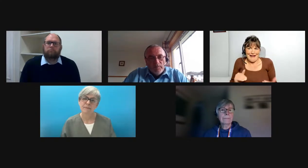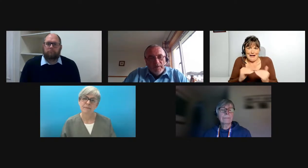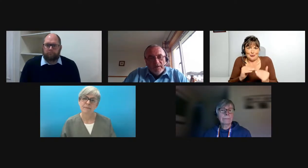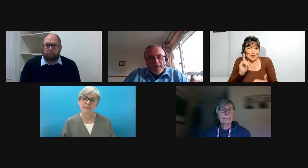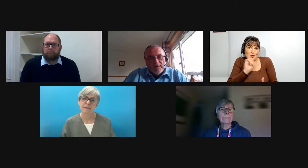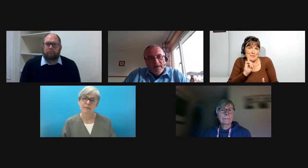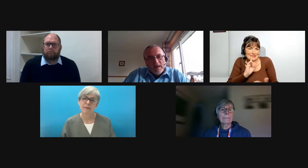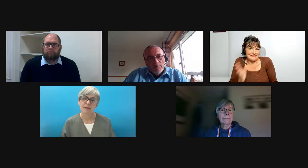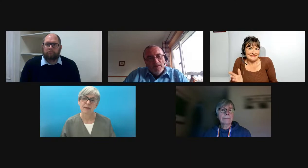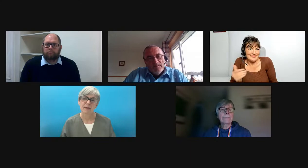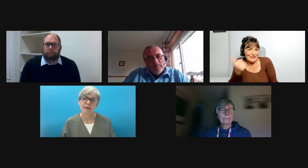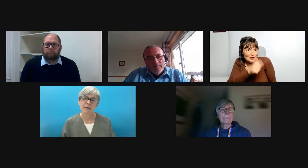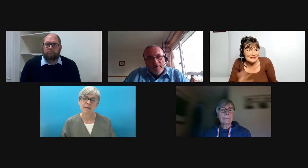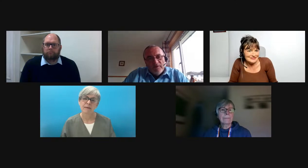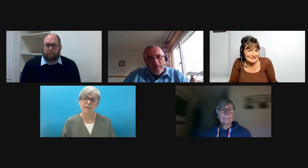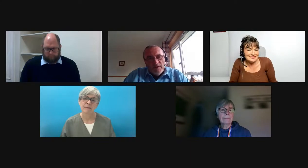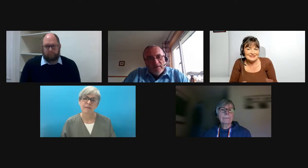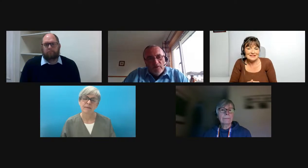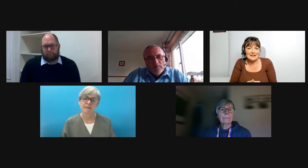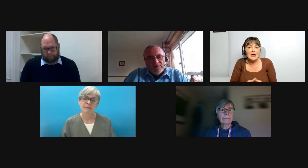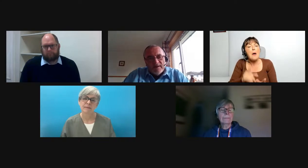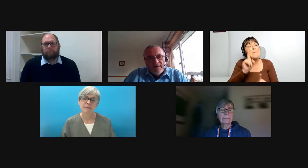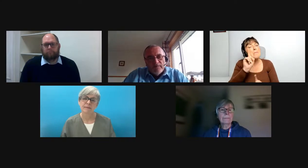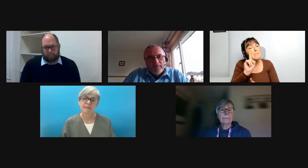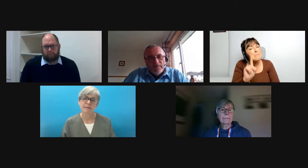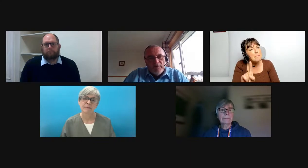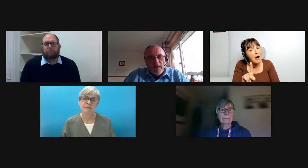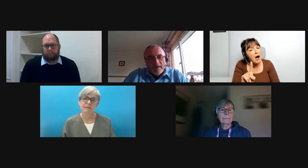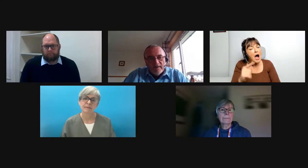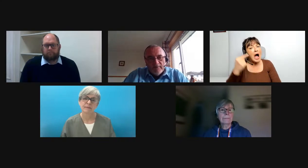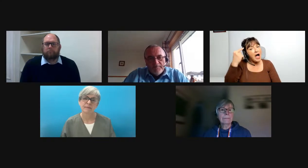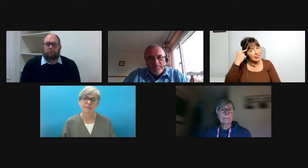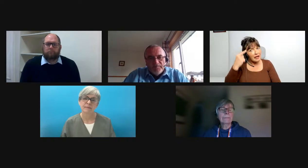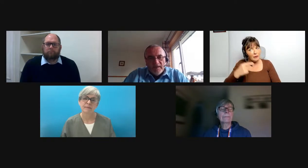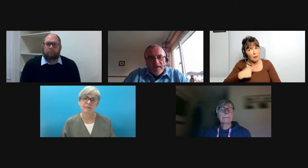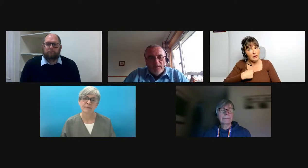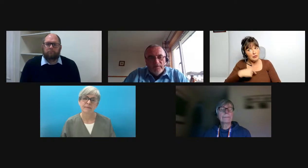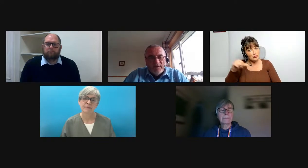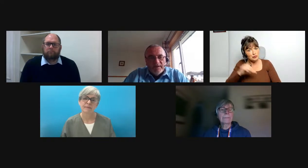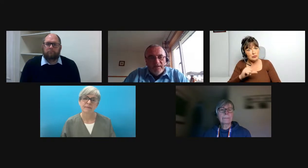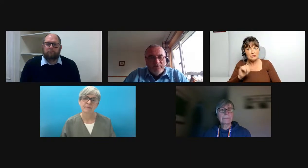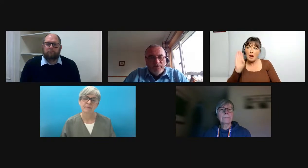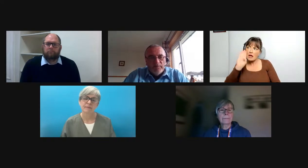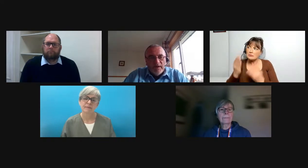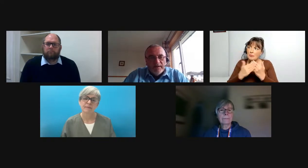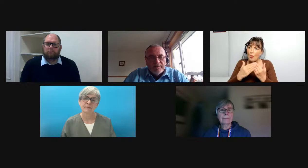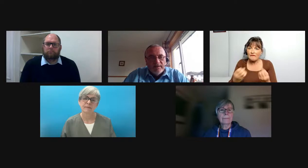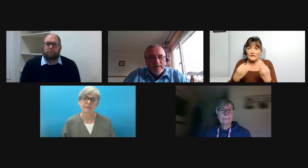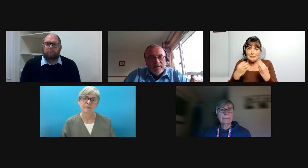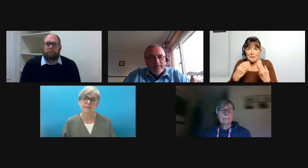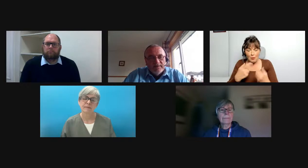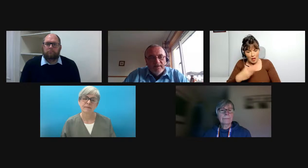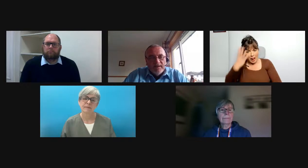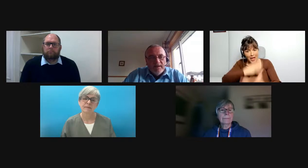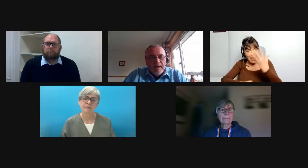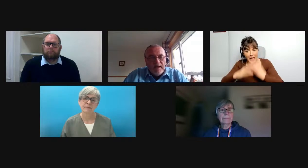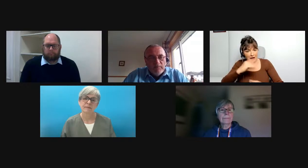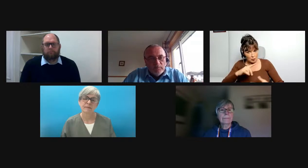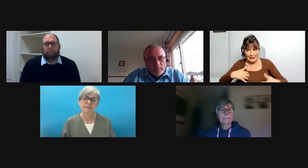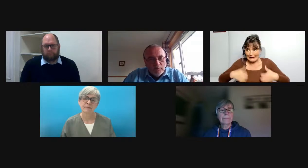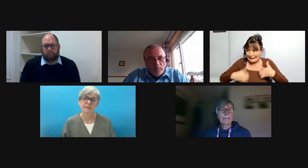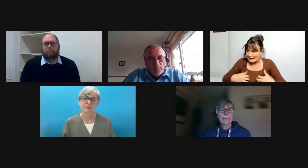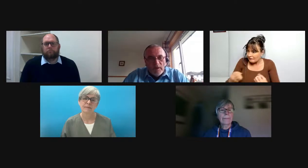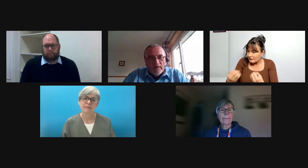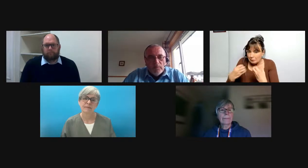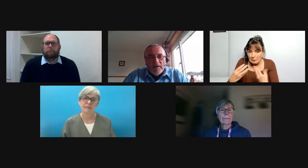the topic. But I think we can always learn from feedback, and we're very keen in feedback, and